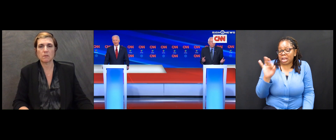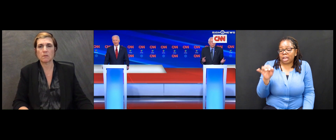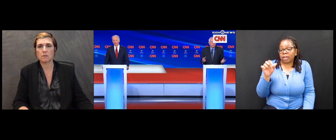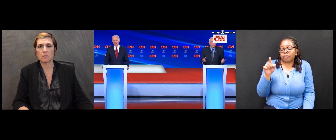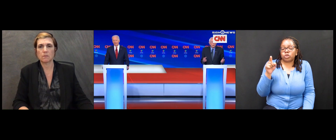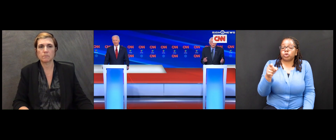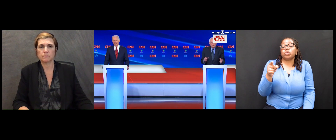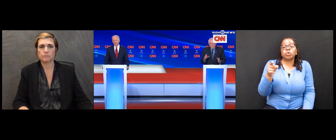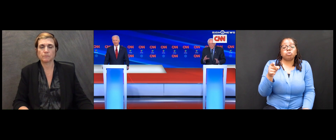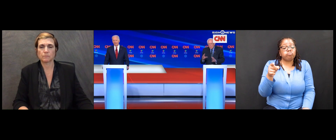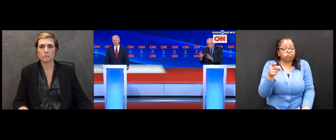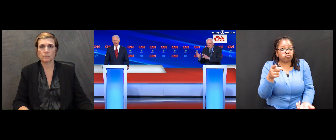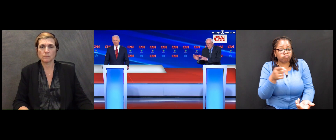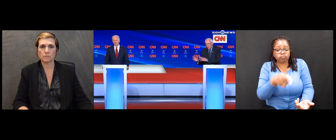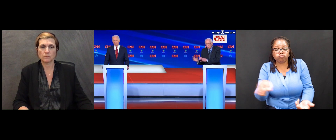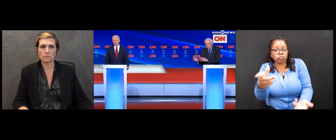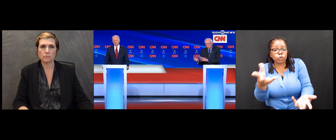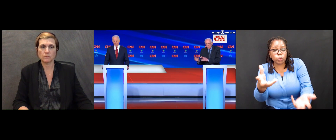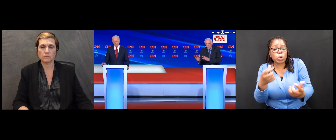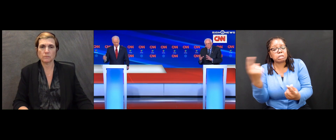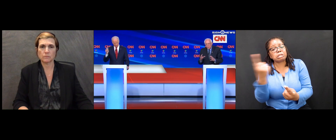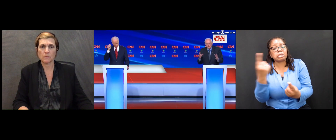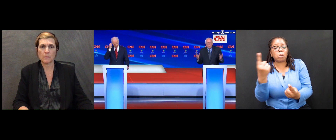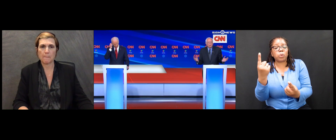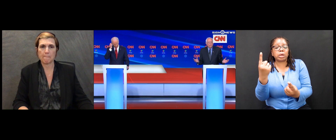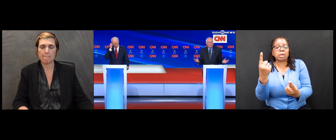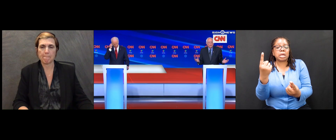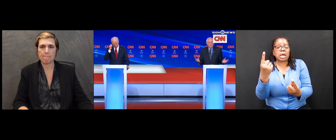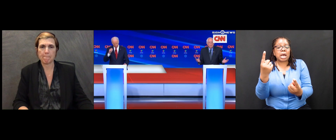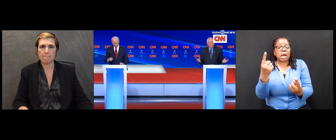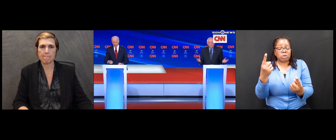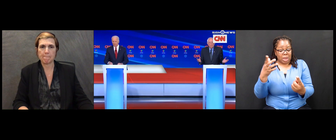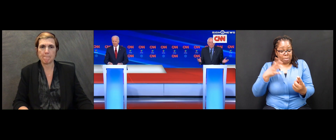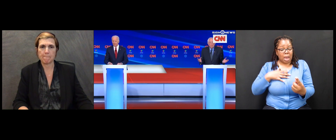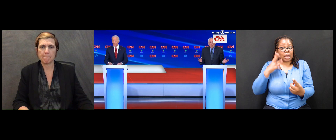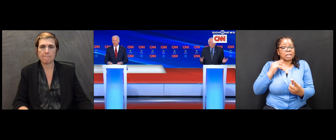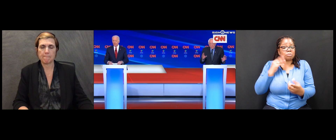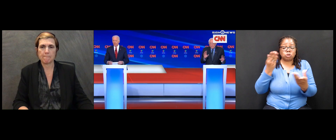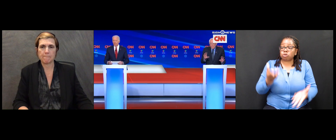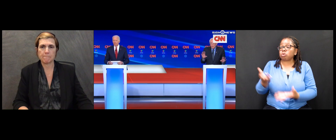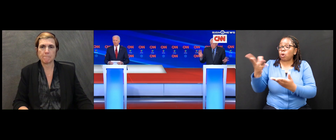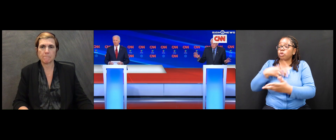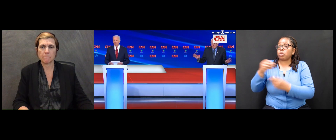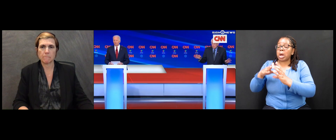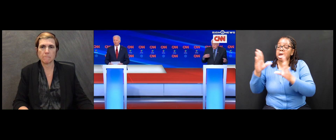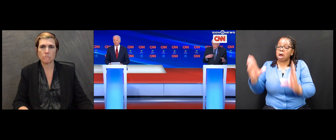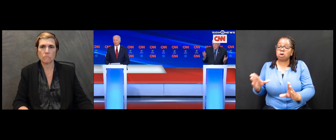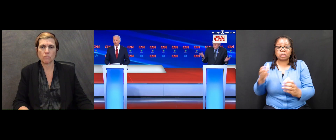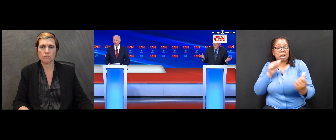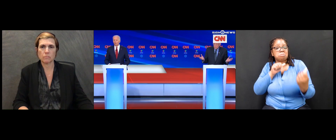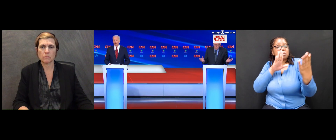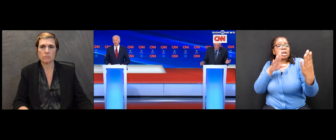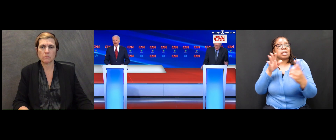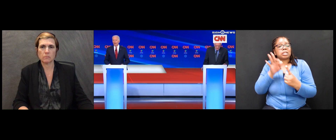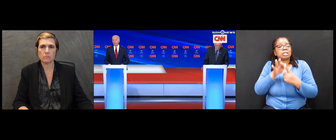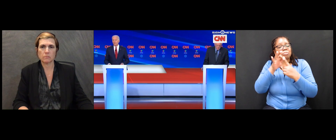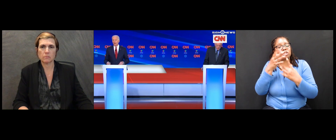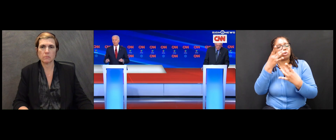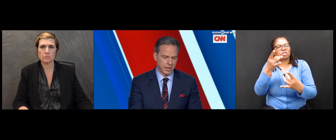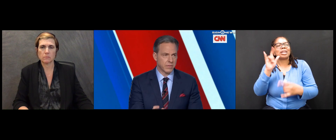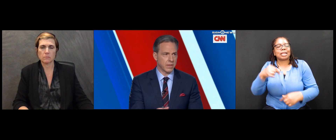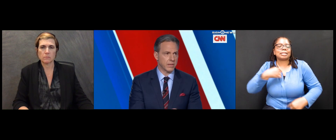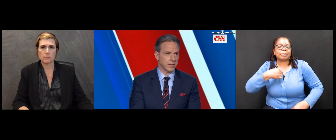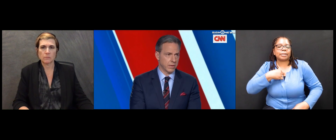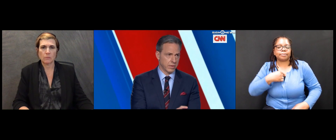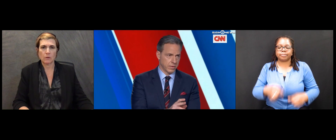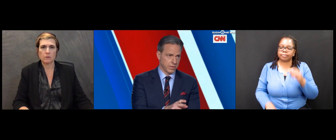somebody who will take to the White House what I've done for my whole life. Thank you, Senator Sanders. And that is take on special interest. I think I'm that candidate. Thank average you,